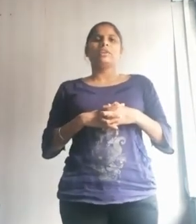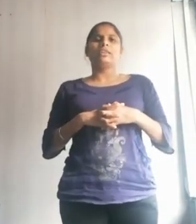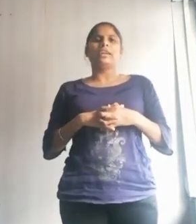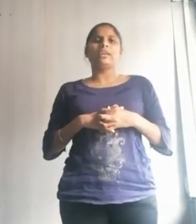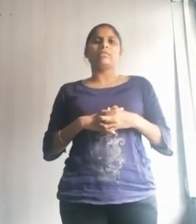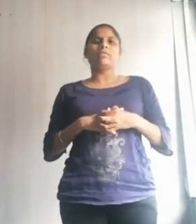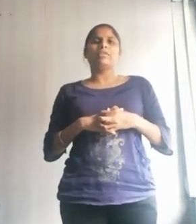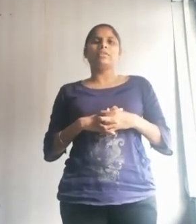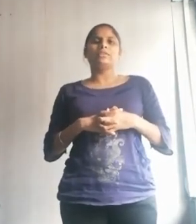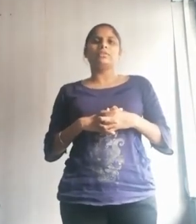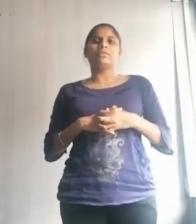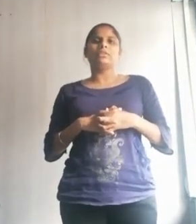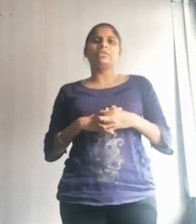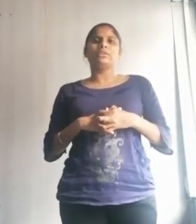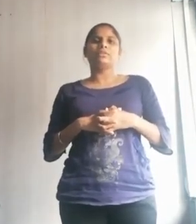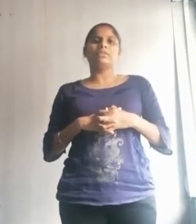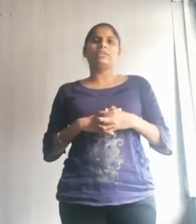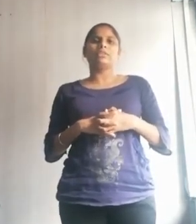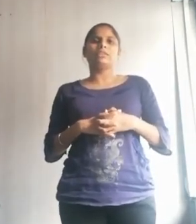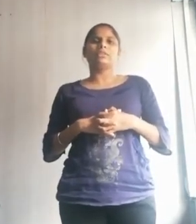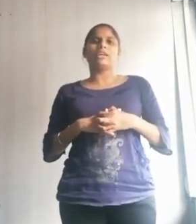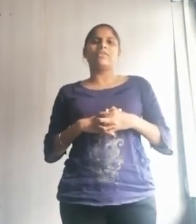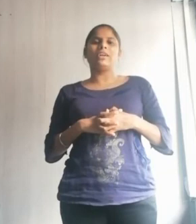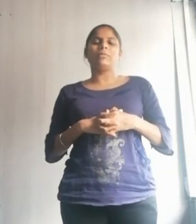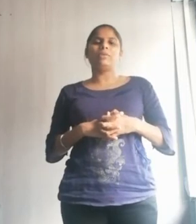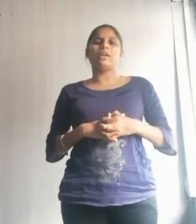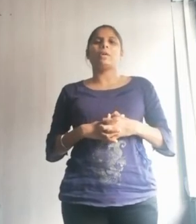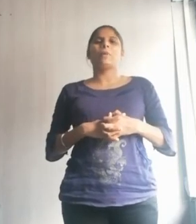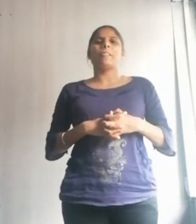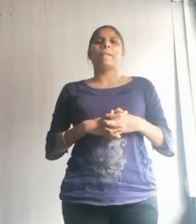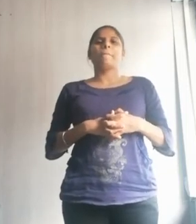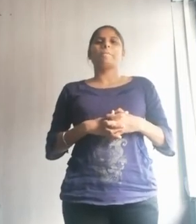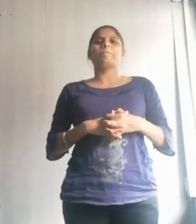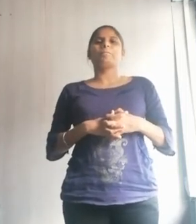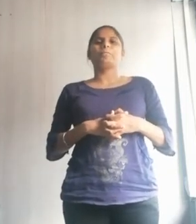They can be easy to easy use in the Java API.